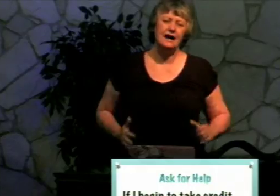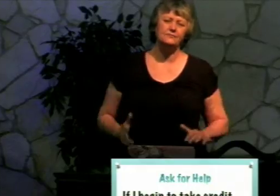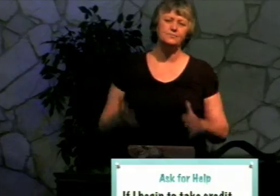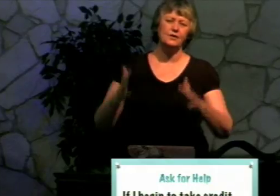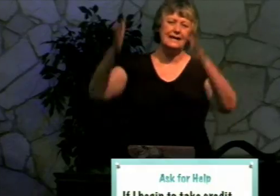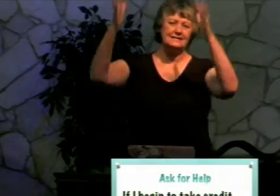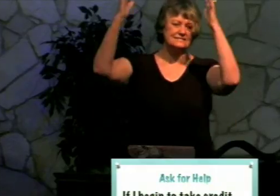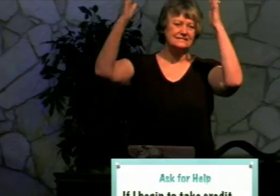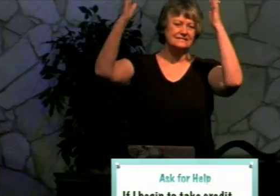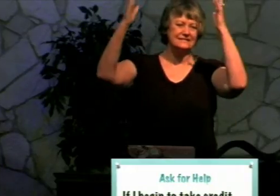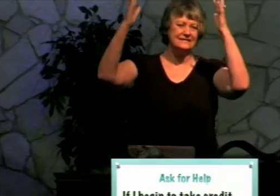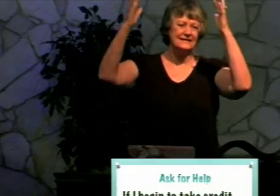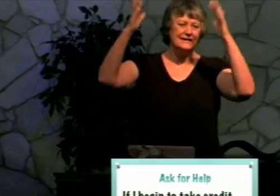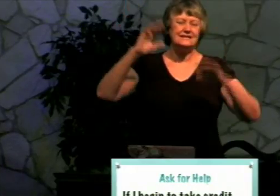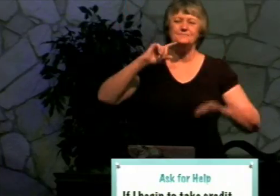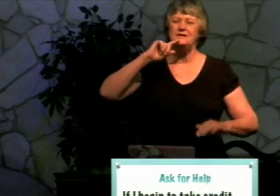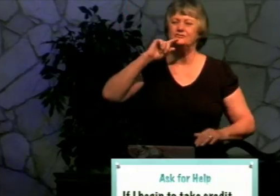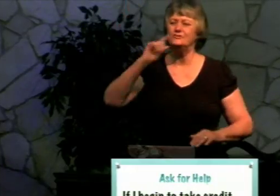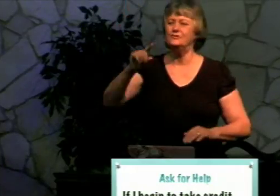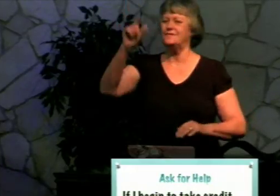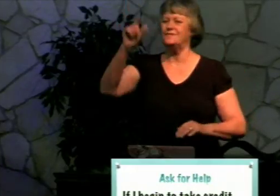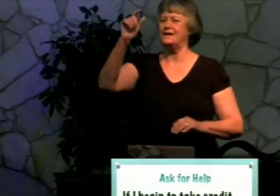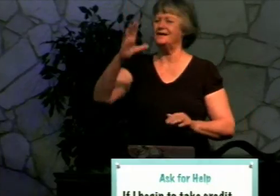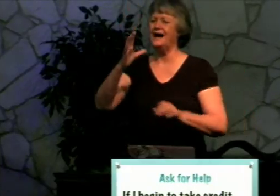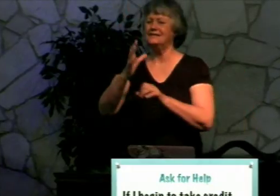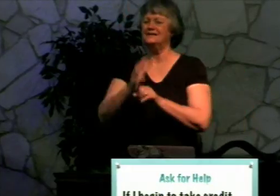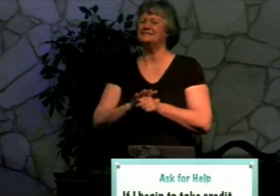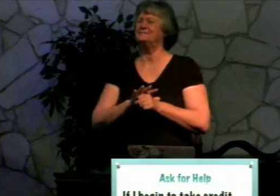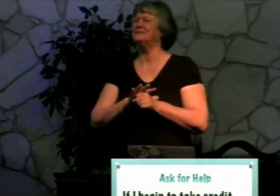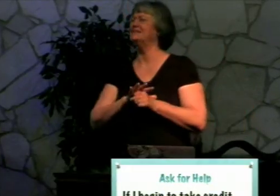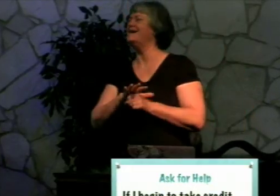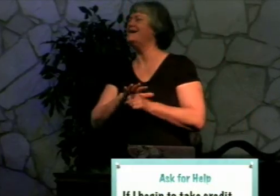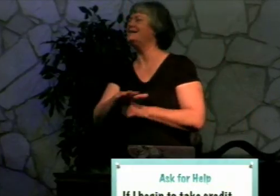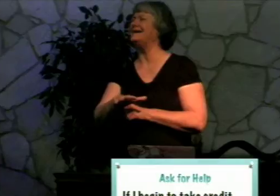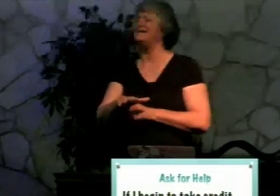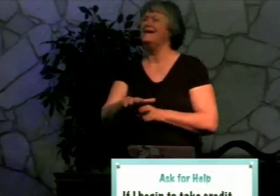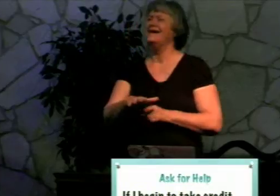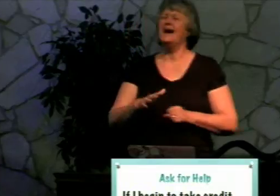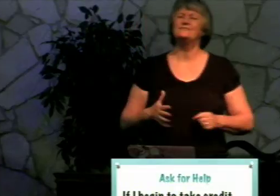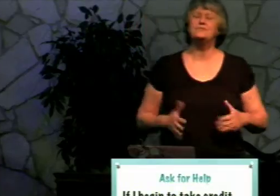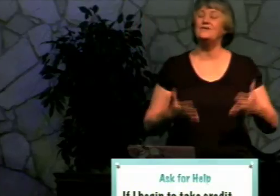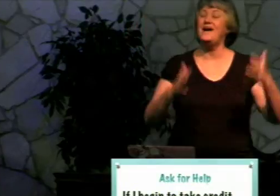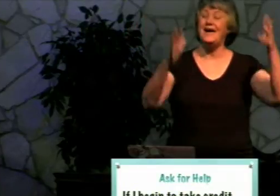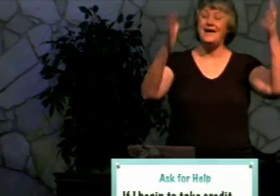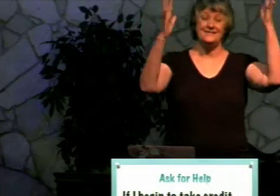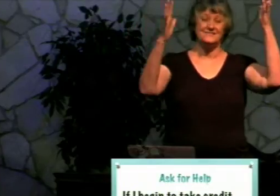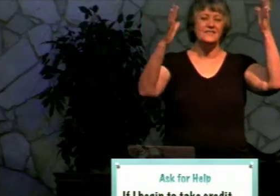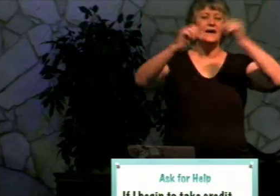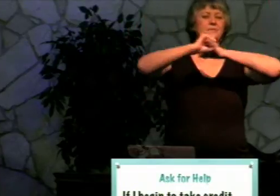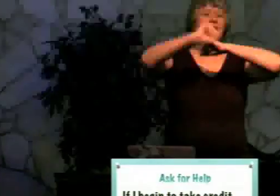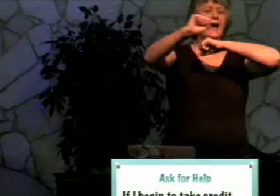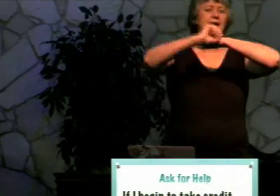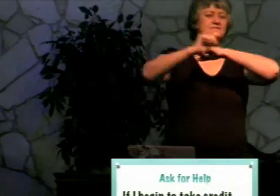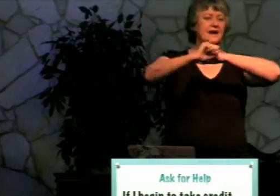of praise. Let's be sure that God gets plenty of praise, that we